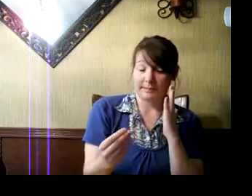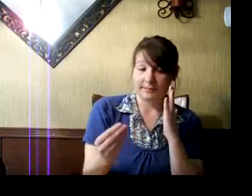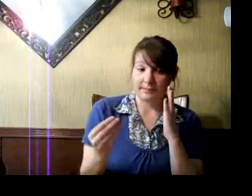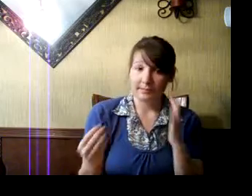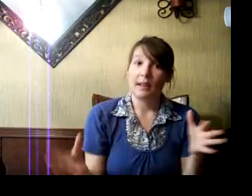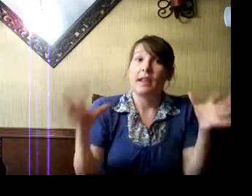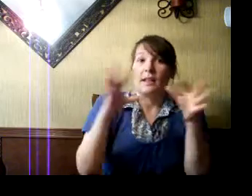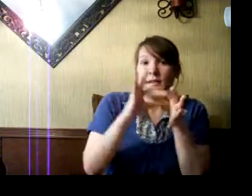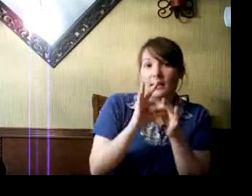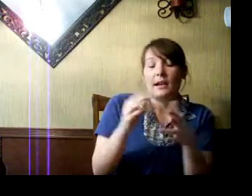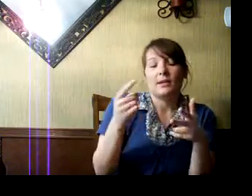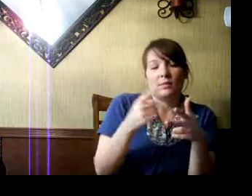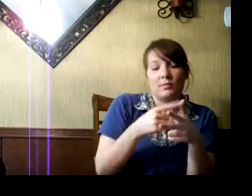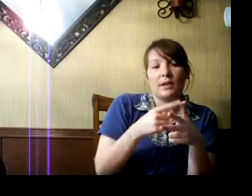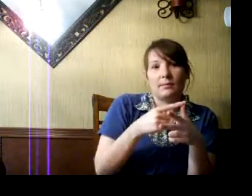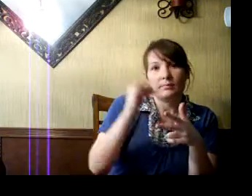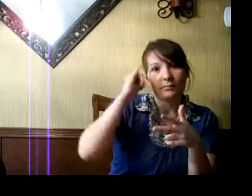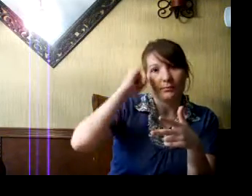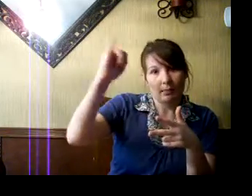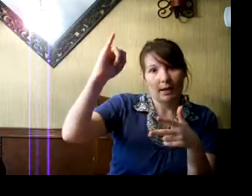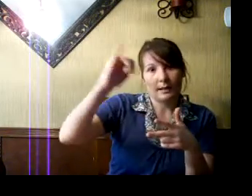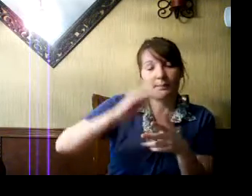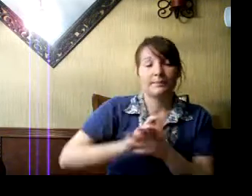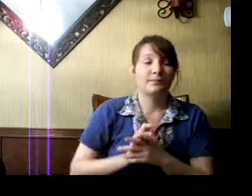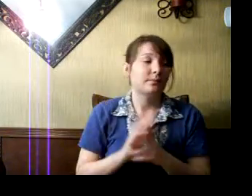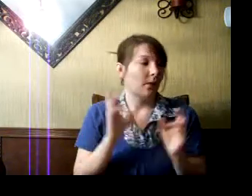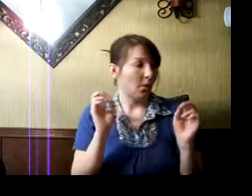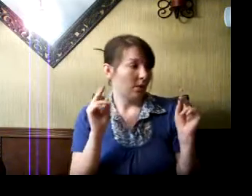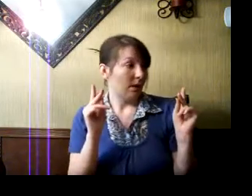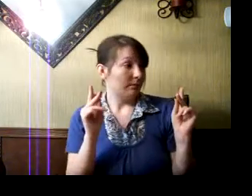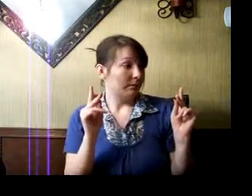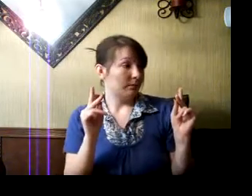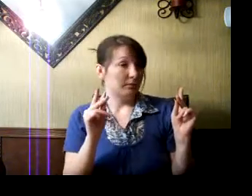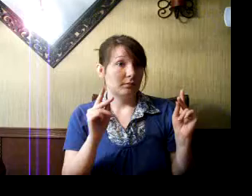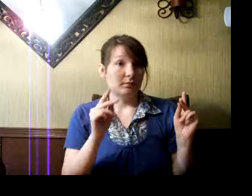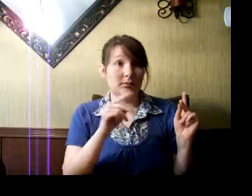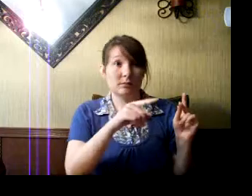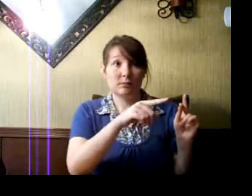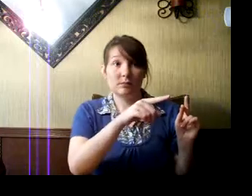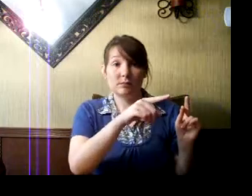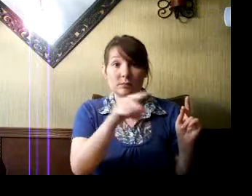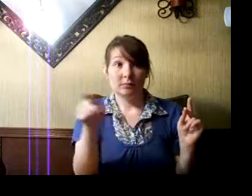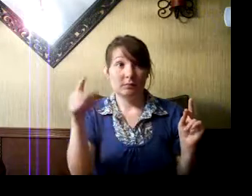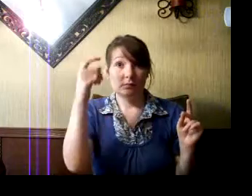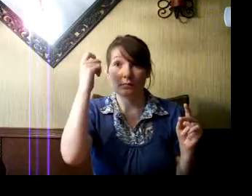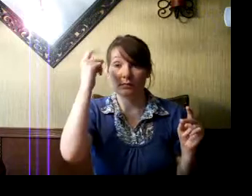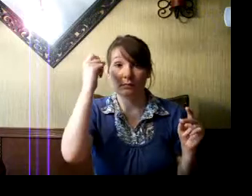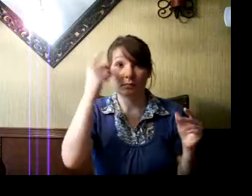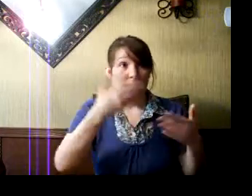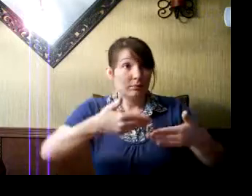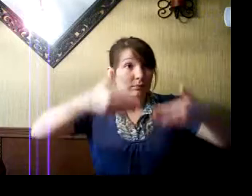that we call comprehension. Okay. Now, have I thrown enough at you at this point? Do you have any